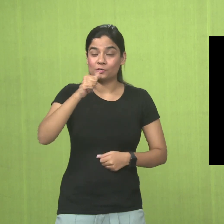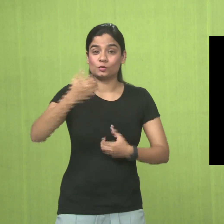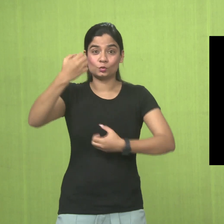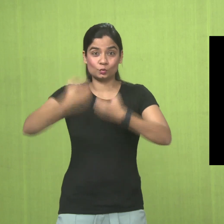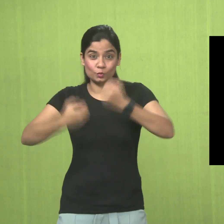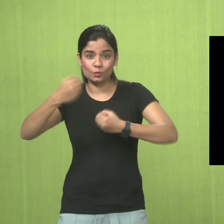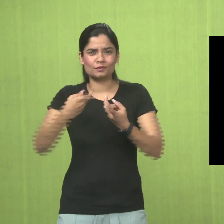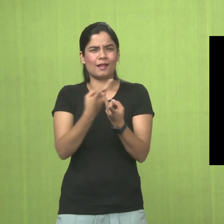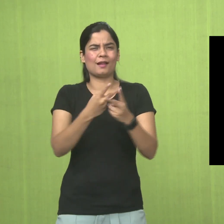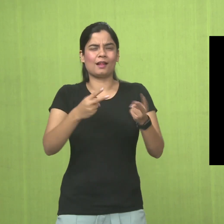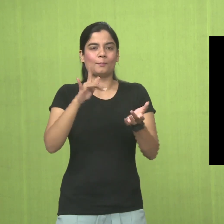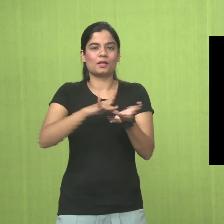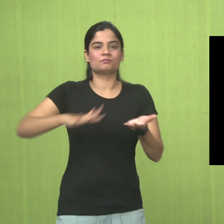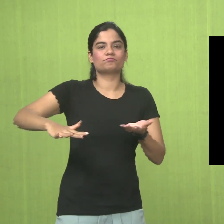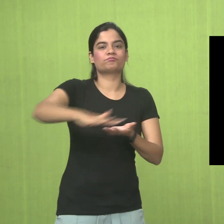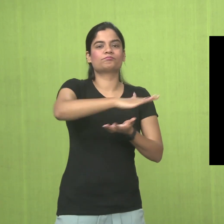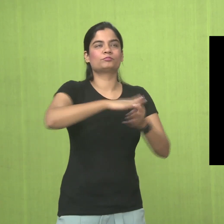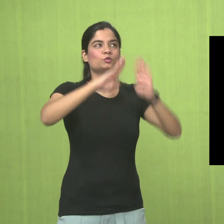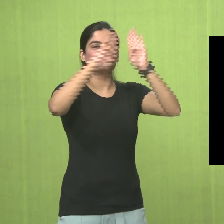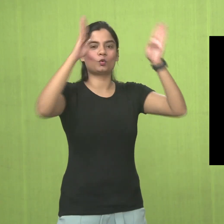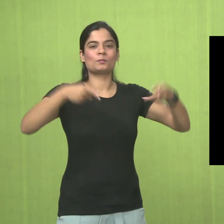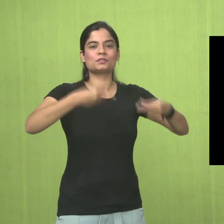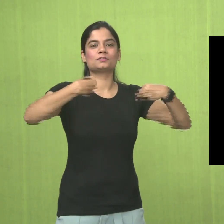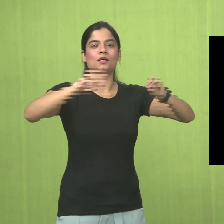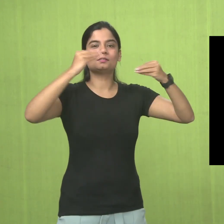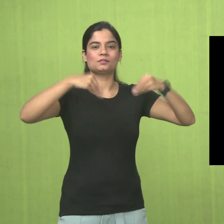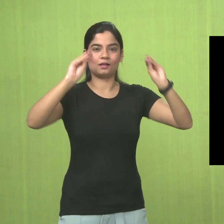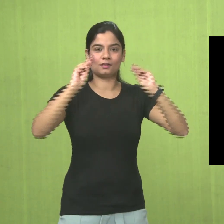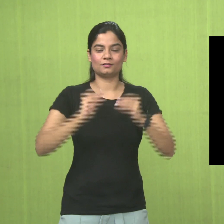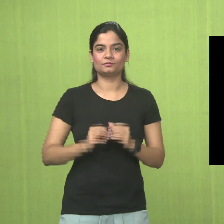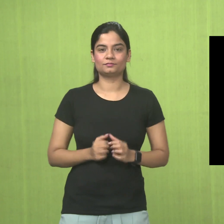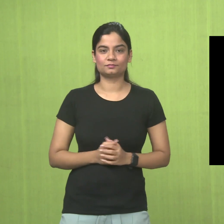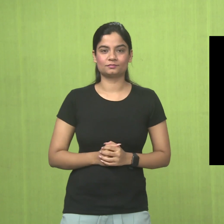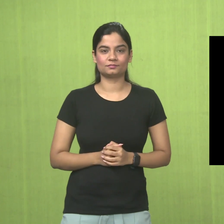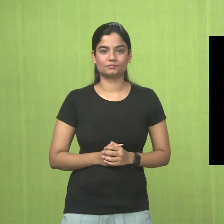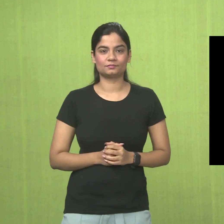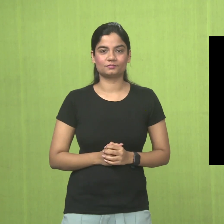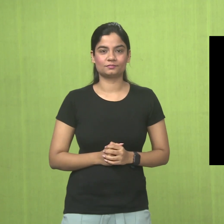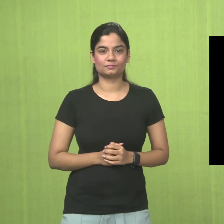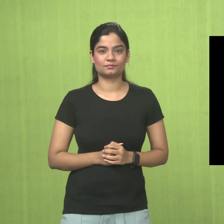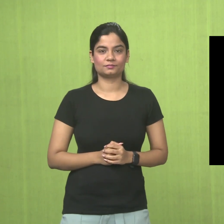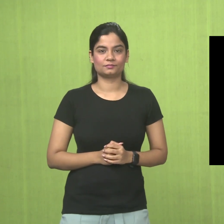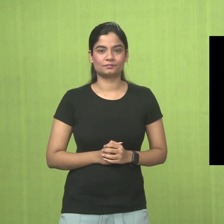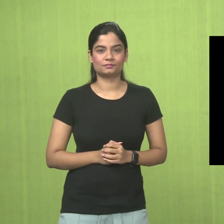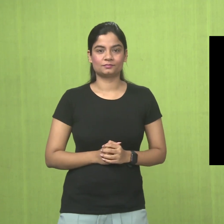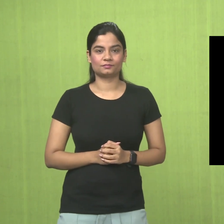items are sold like milk, cold drinks, vegetables, fruits, biscuits, etc.